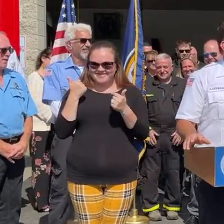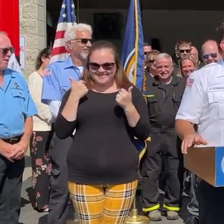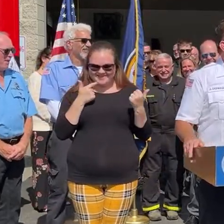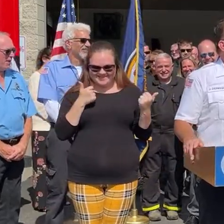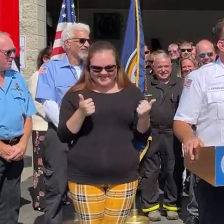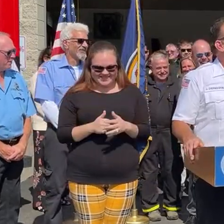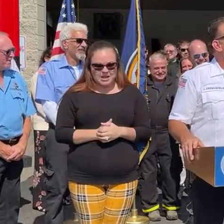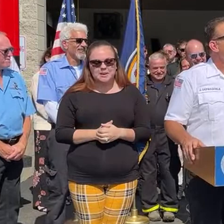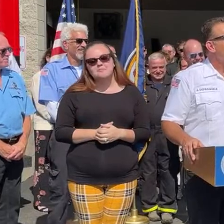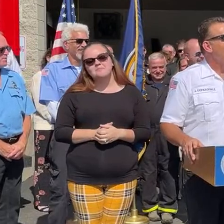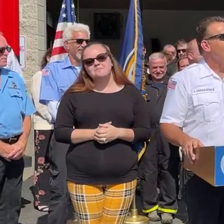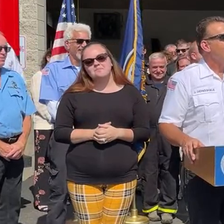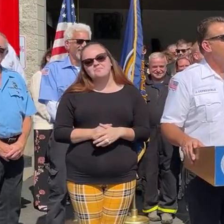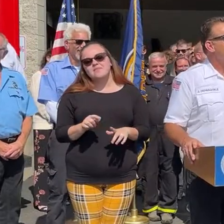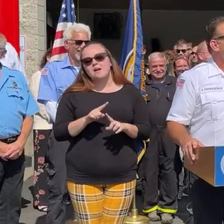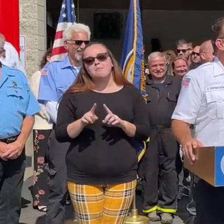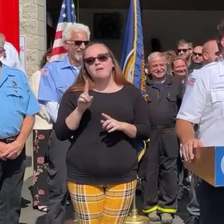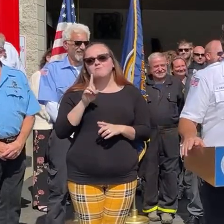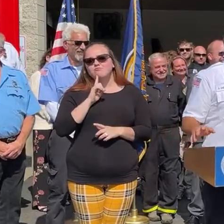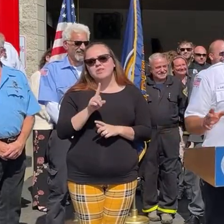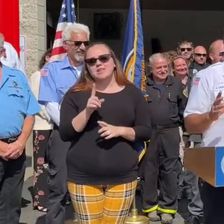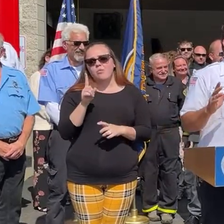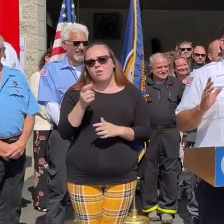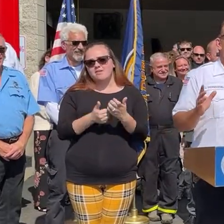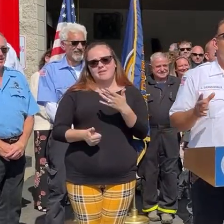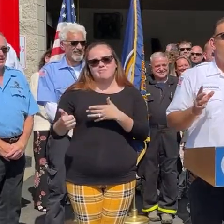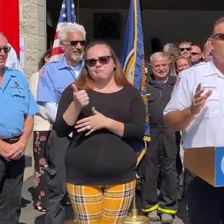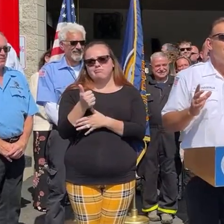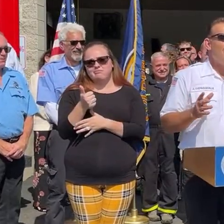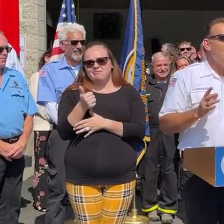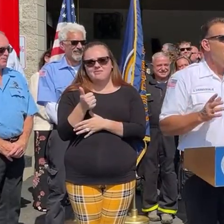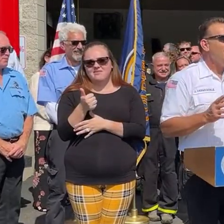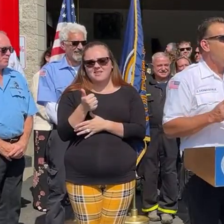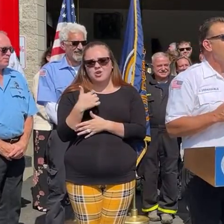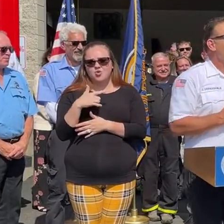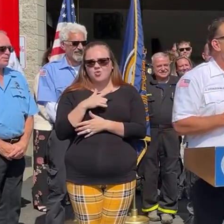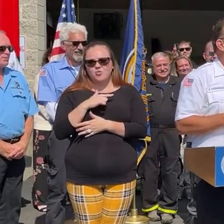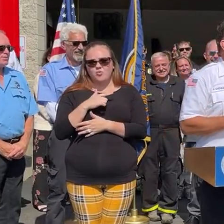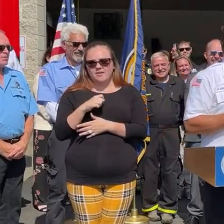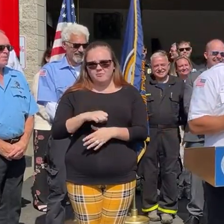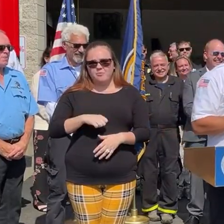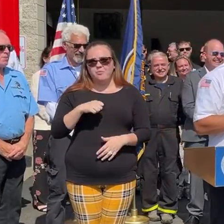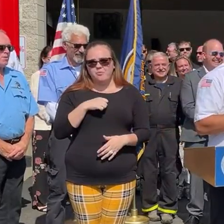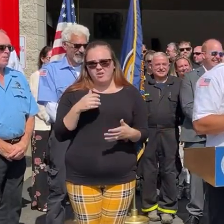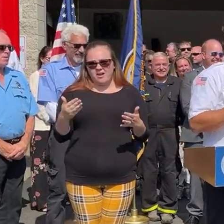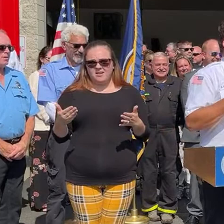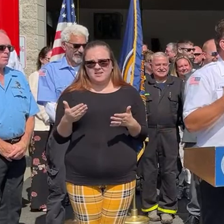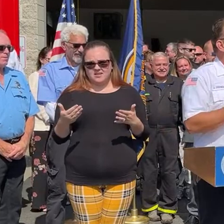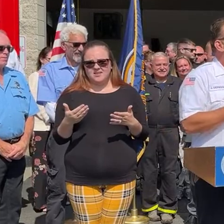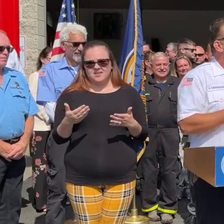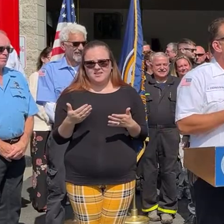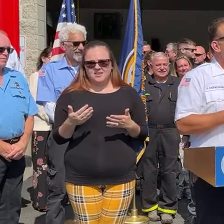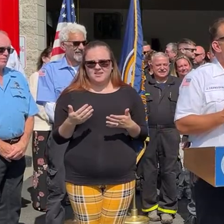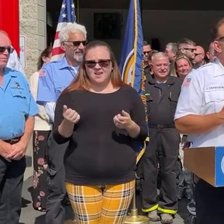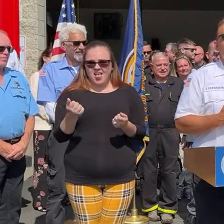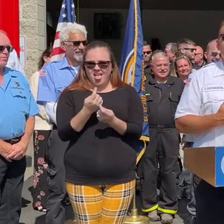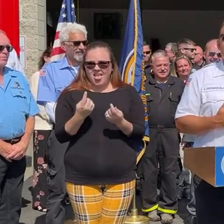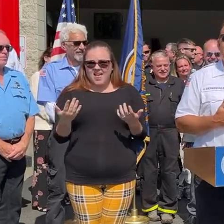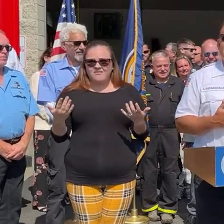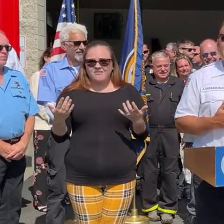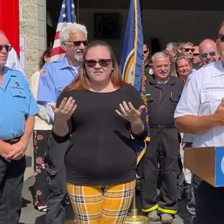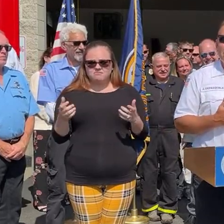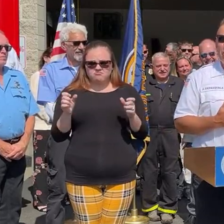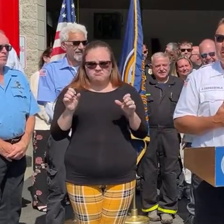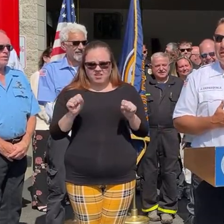no, but one of the greatest things that we pride ourselves in Colden is we do everything we can to